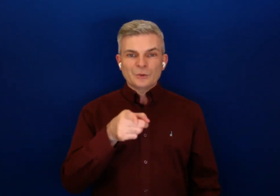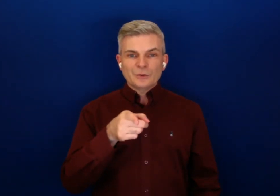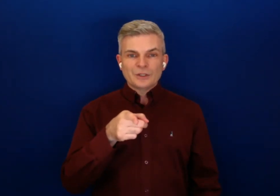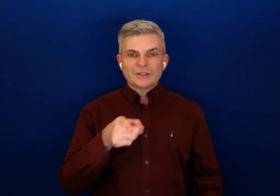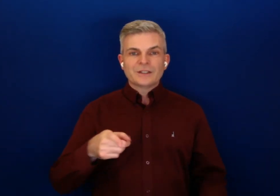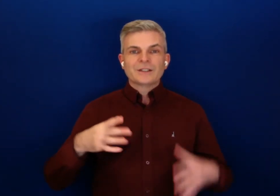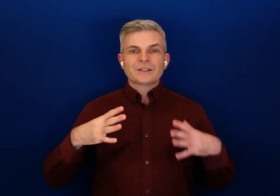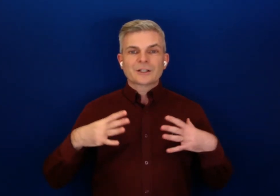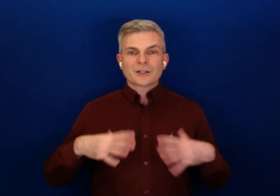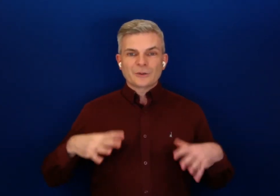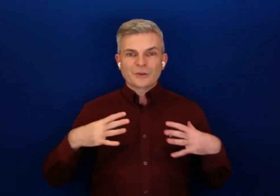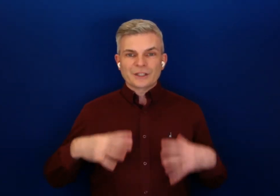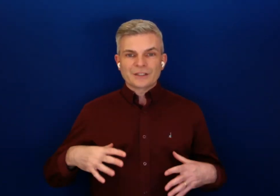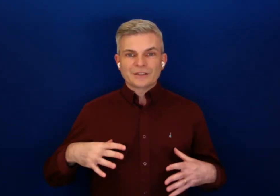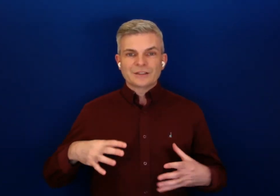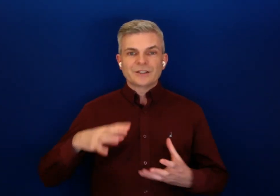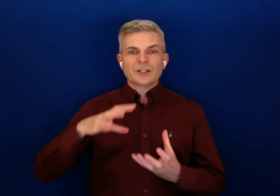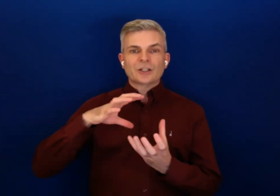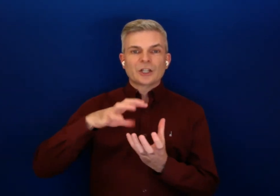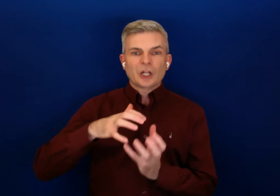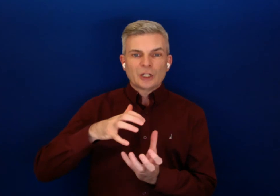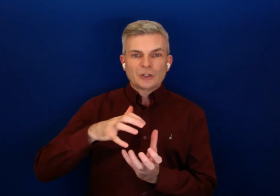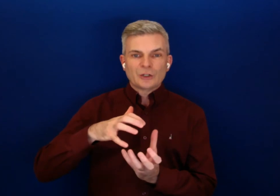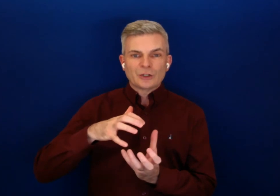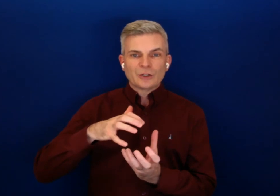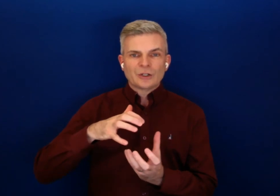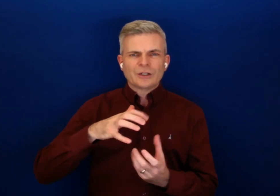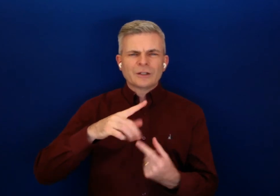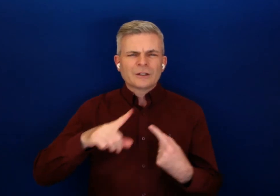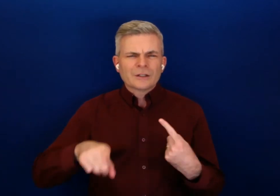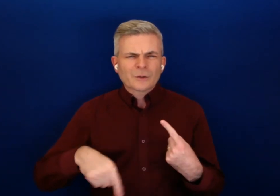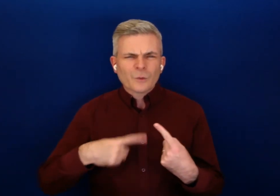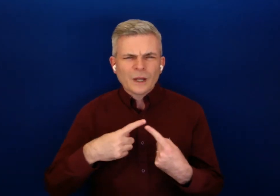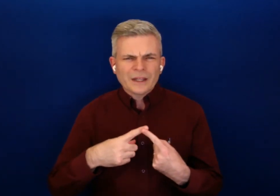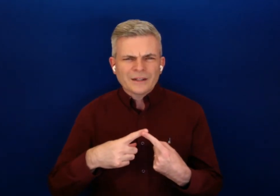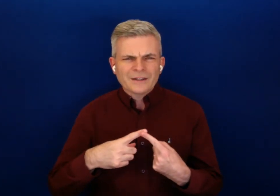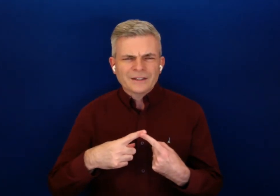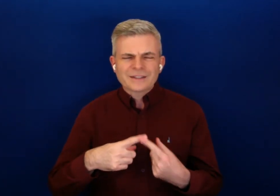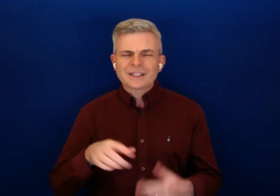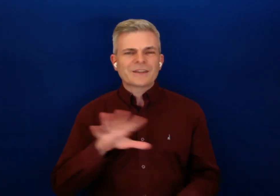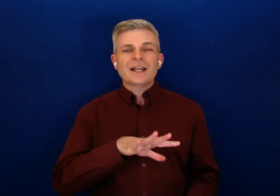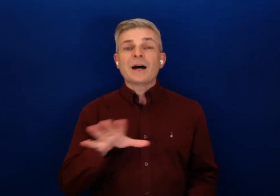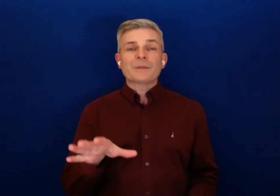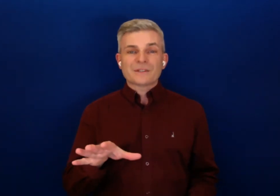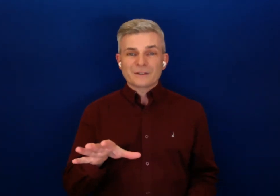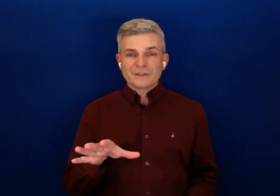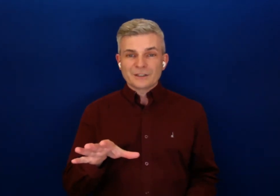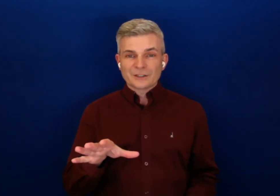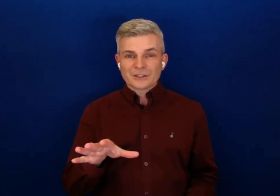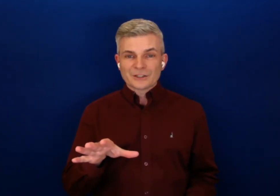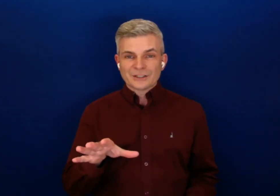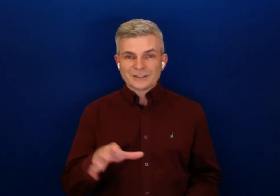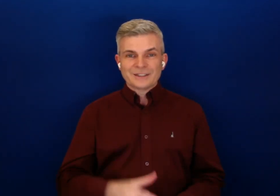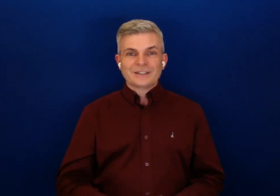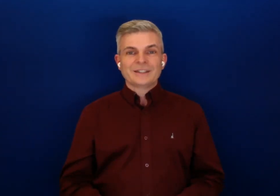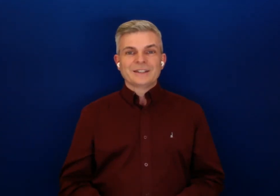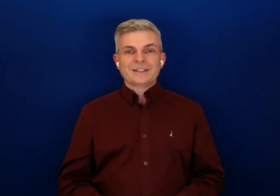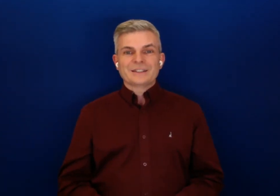you clothing launder when. It's like the opposite of English. It's